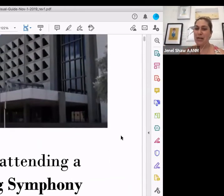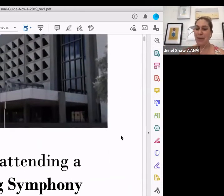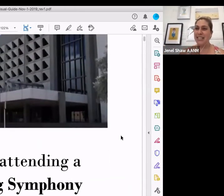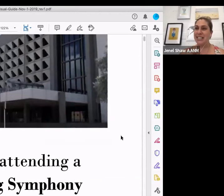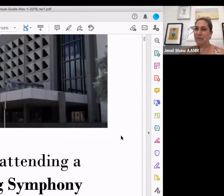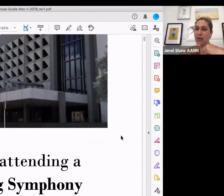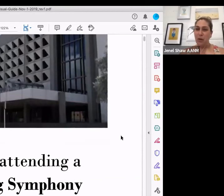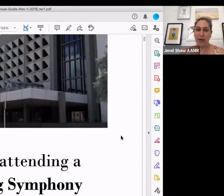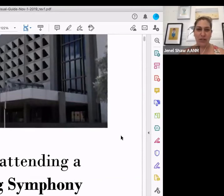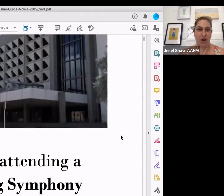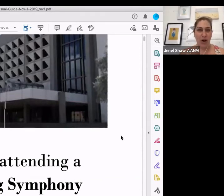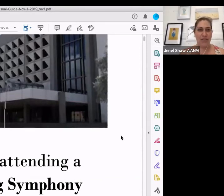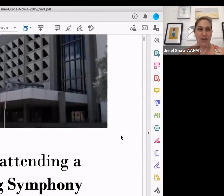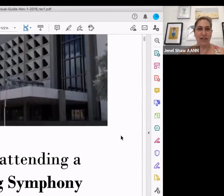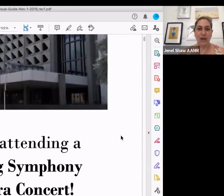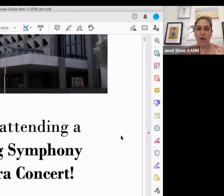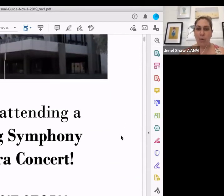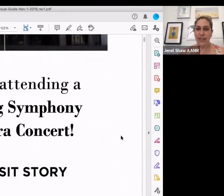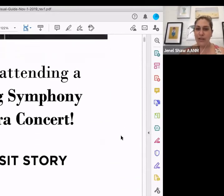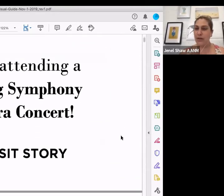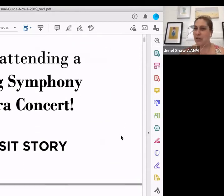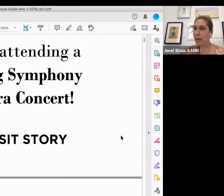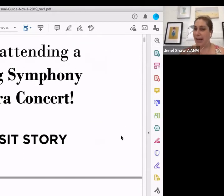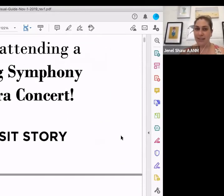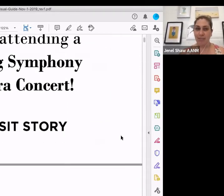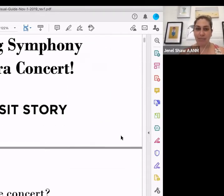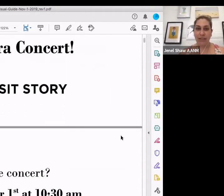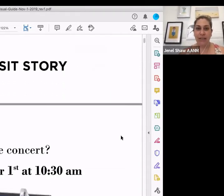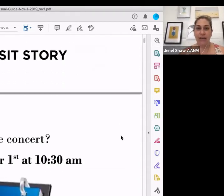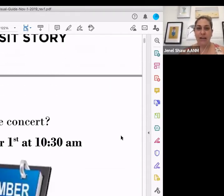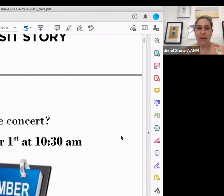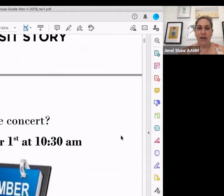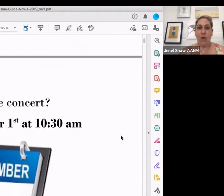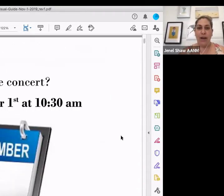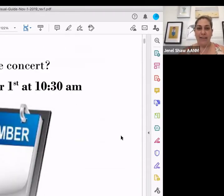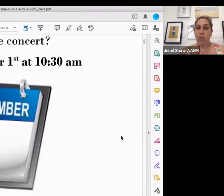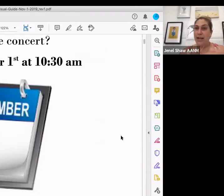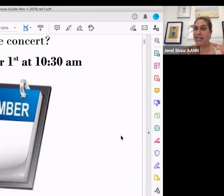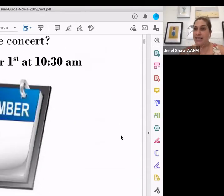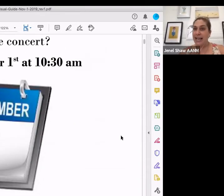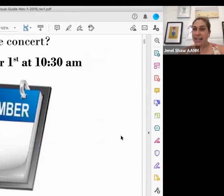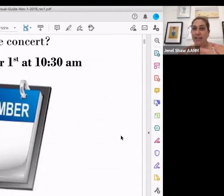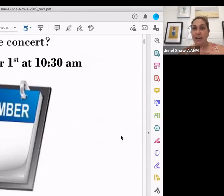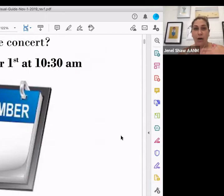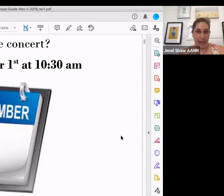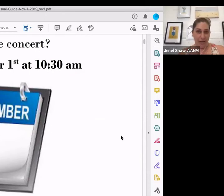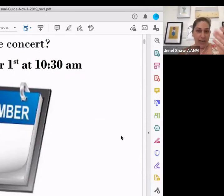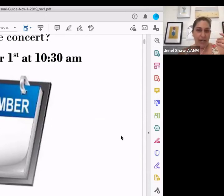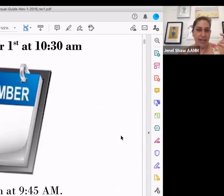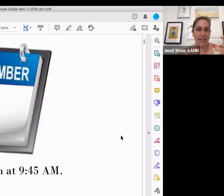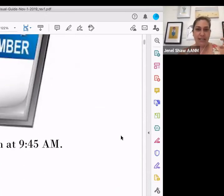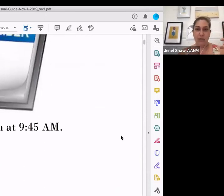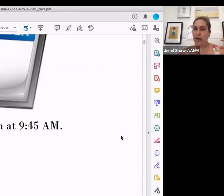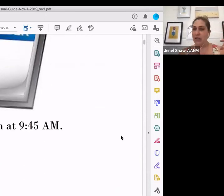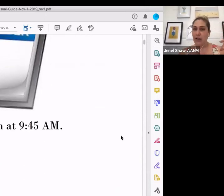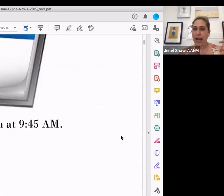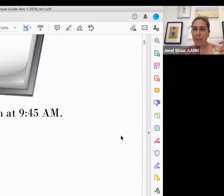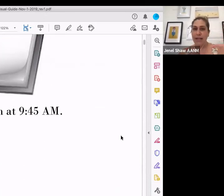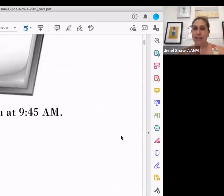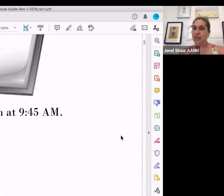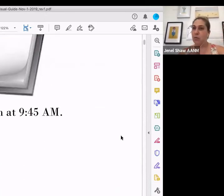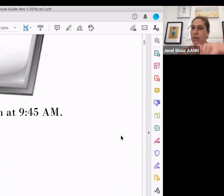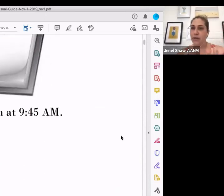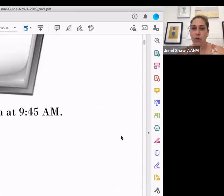attending the Winnipeg Symphony Orchestra concert. What to expect. Okay, so when's the date? Well, here it is. This is when it's